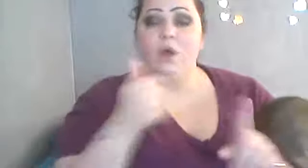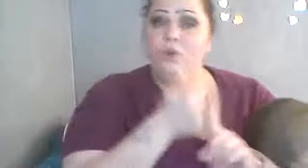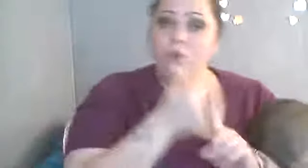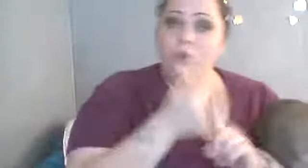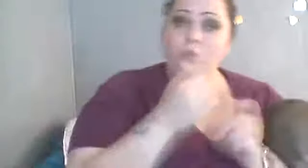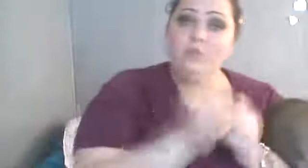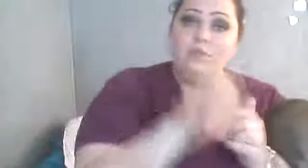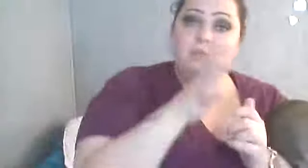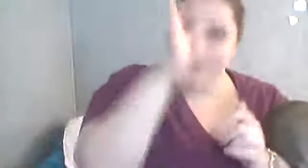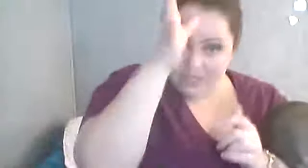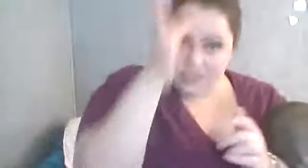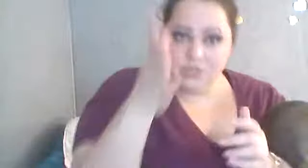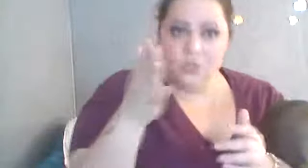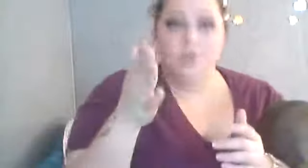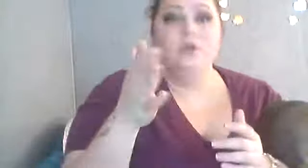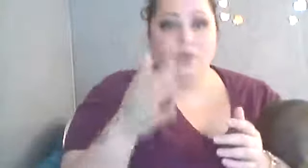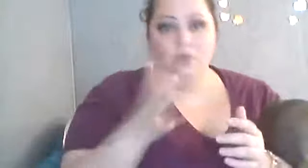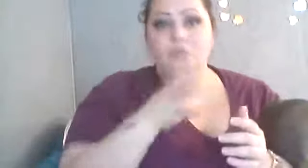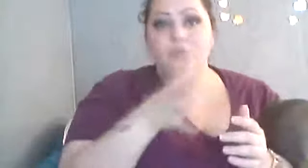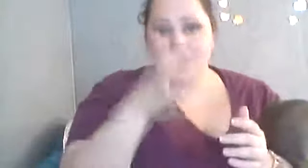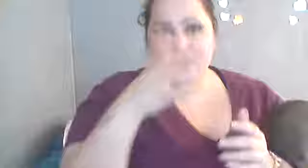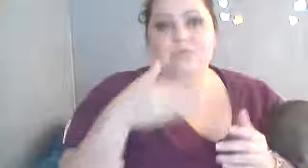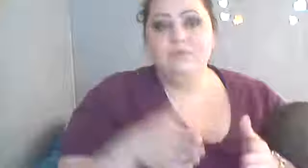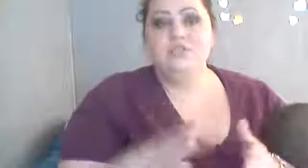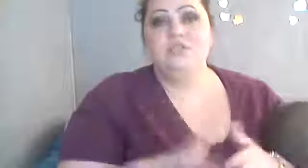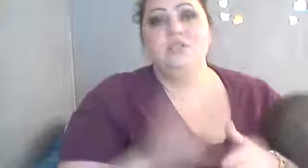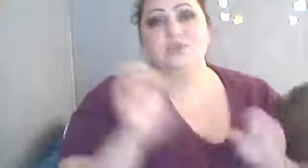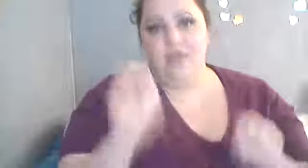your own with your parents or with your parents' permission, you can.